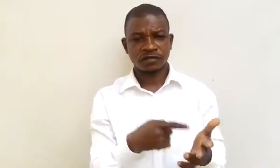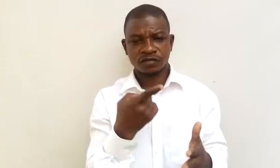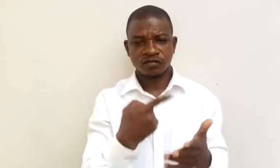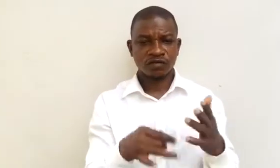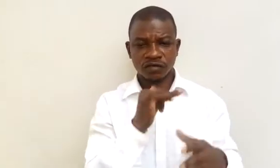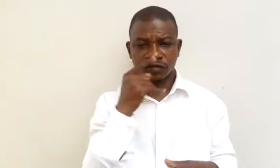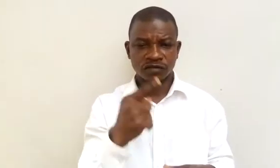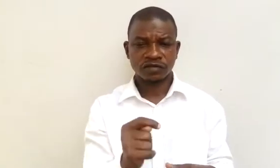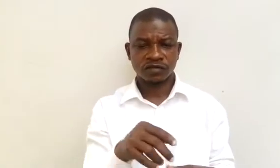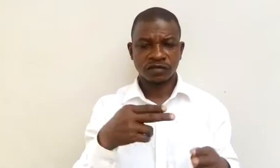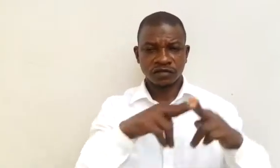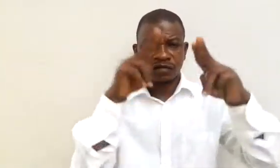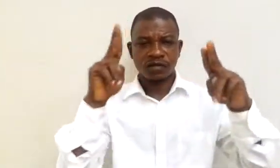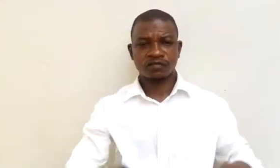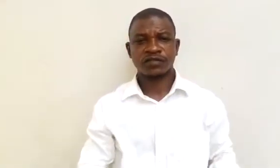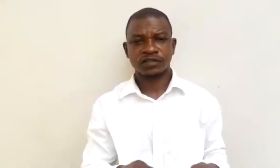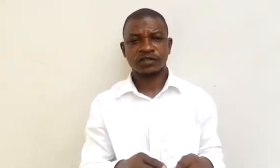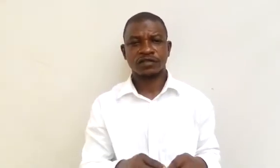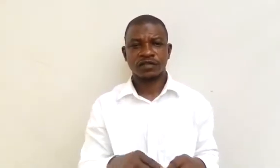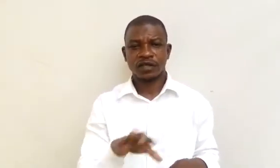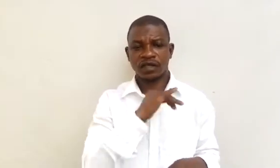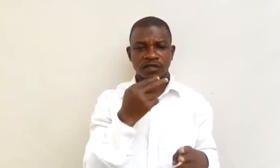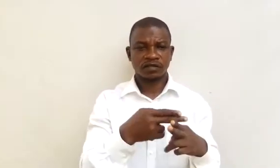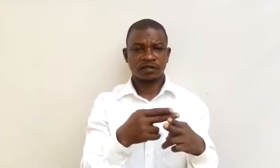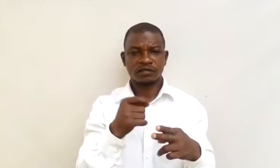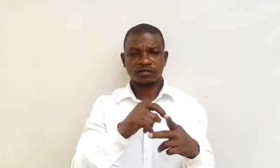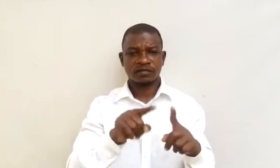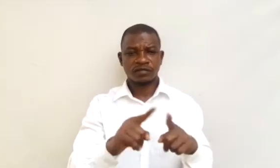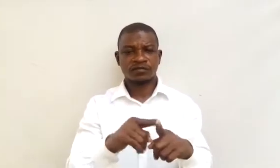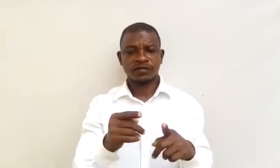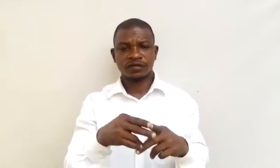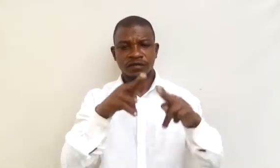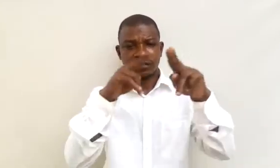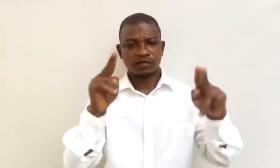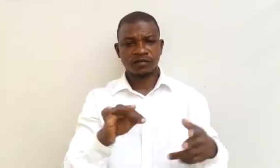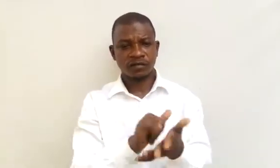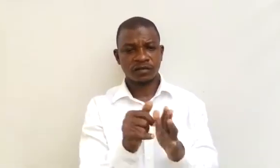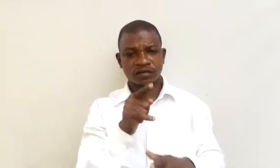a habitat? And name the different habitats that you know.